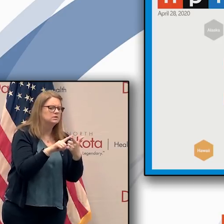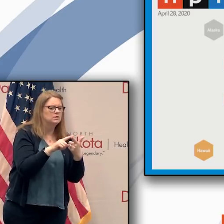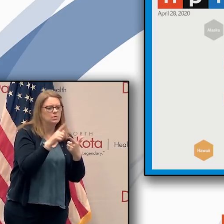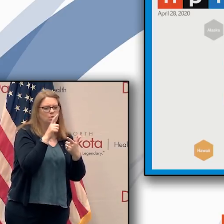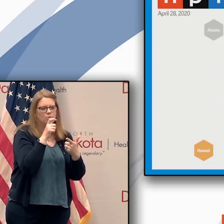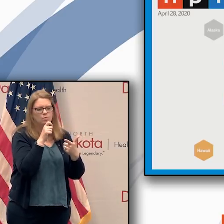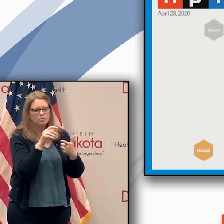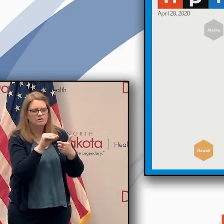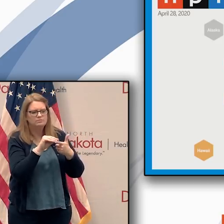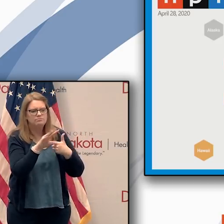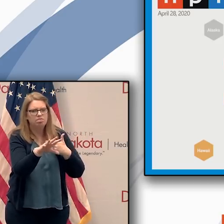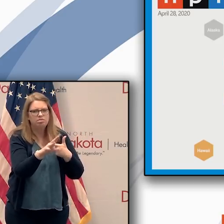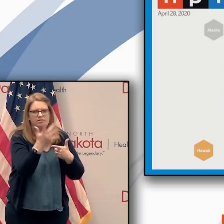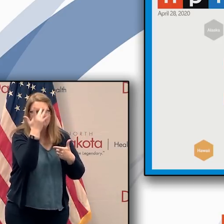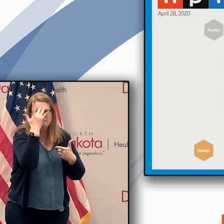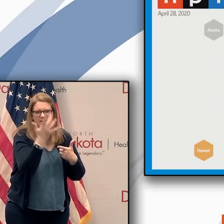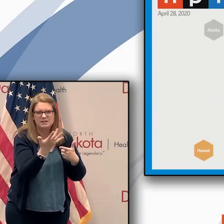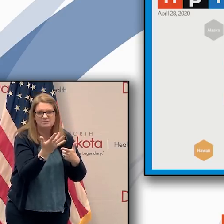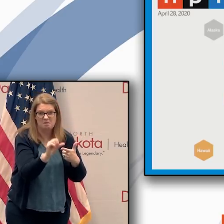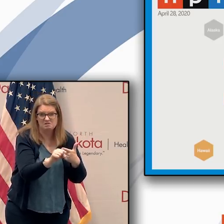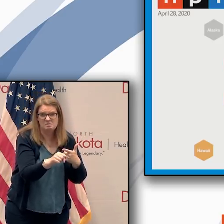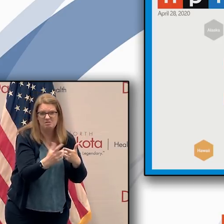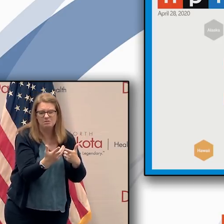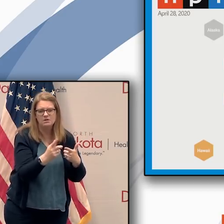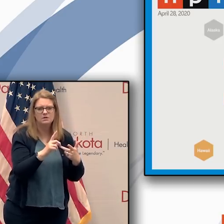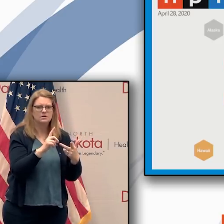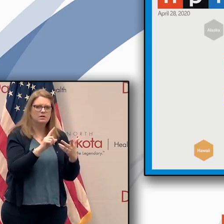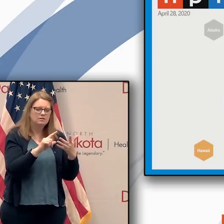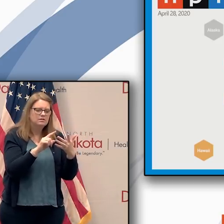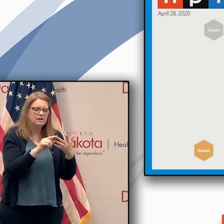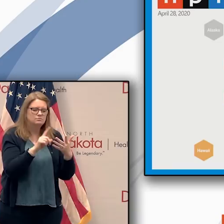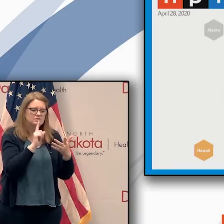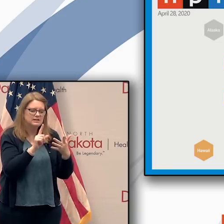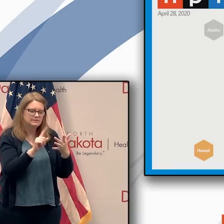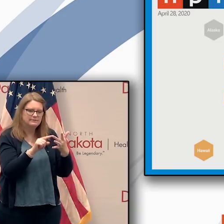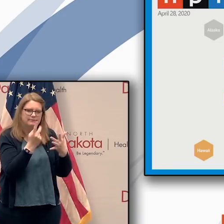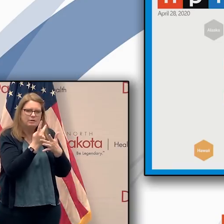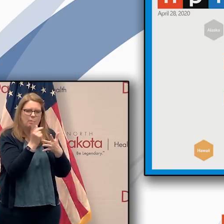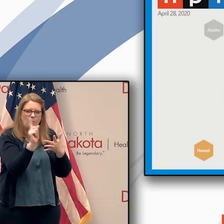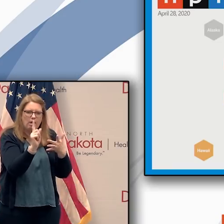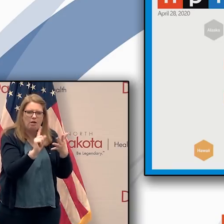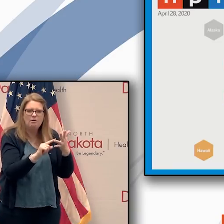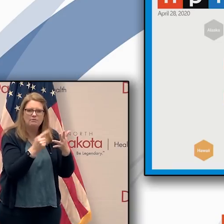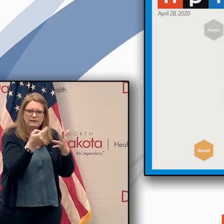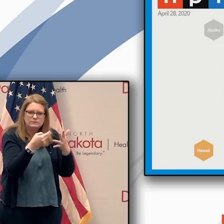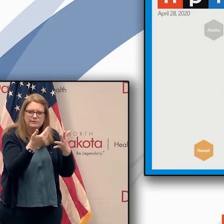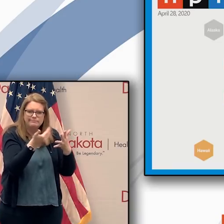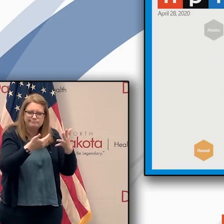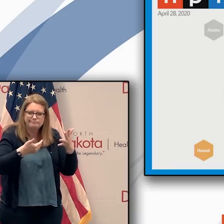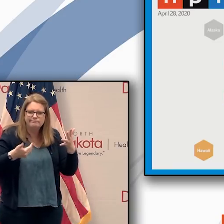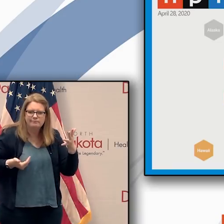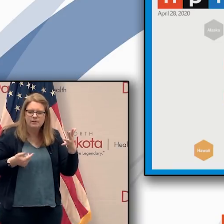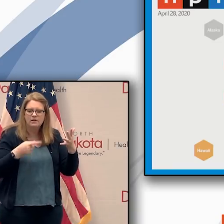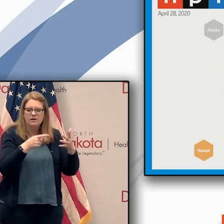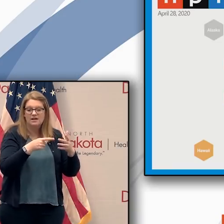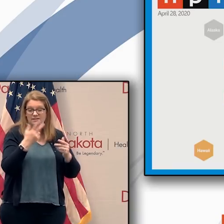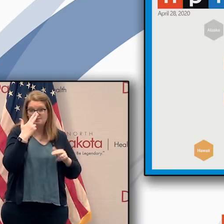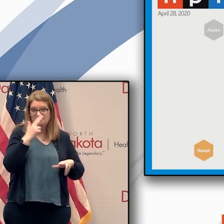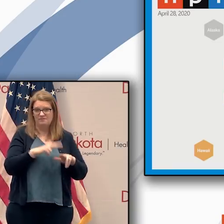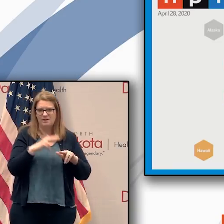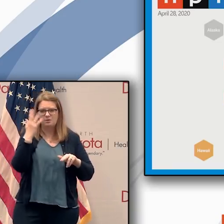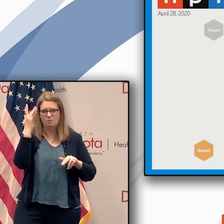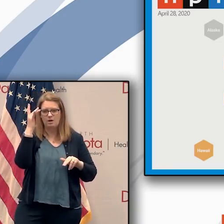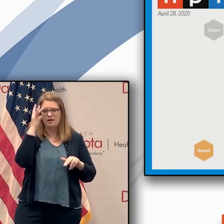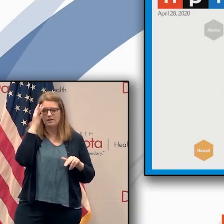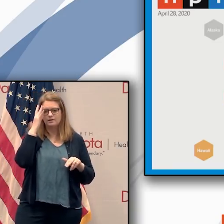you have transferred this to, so we can again alert those people and try to slow or arrest the spread. And this was a fun one because